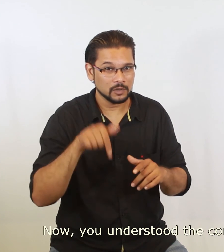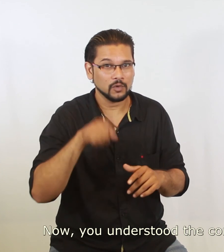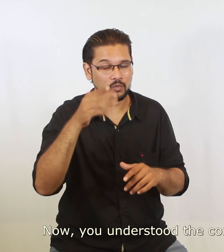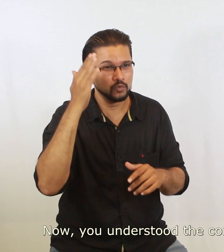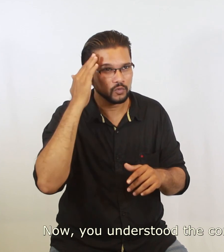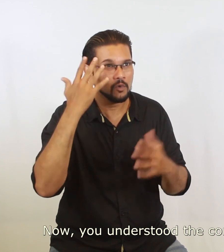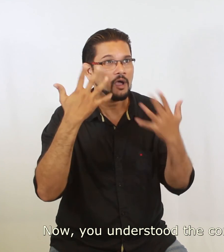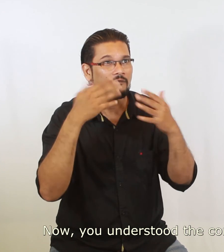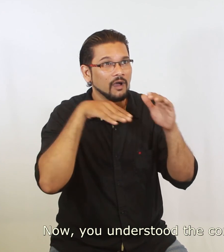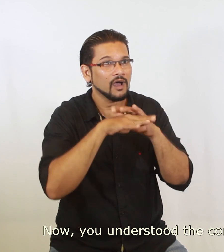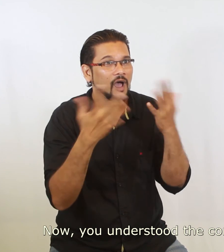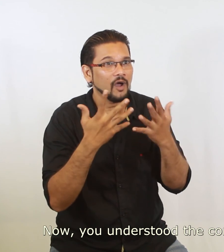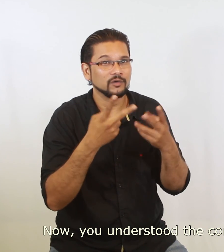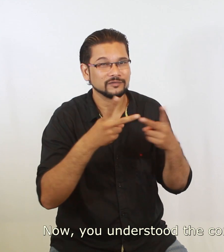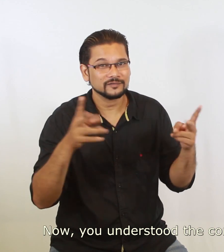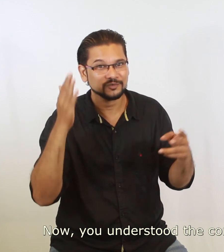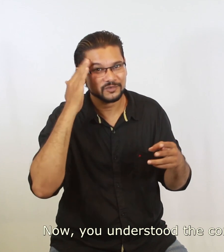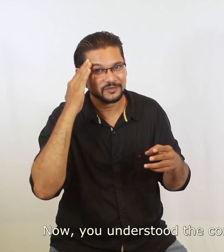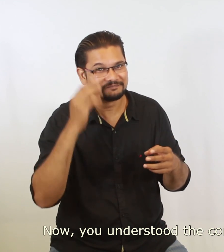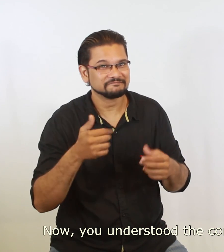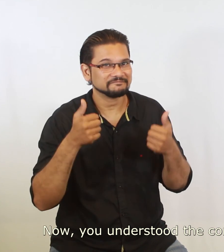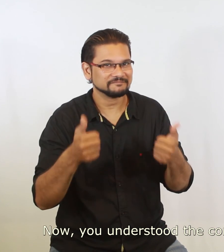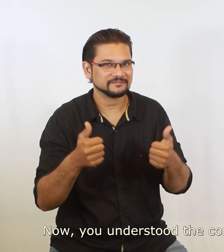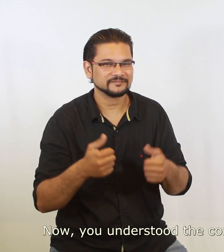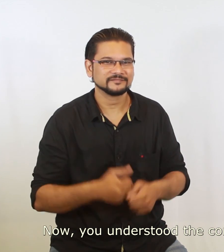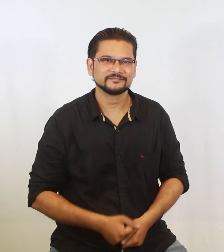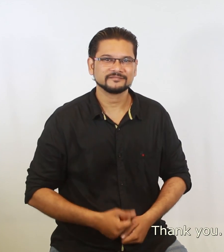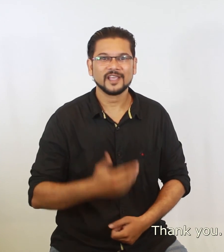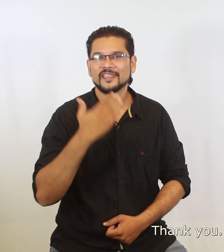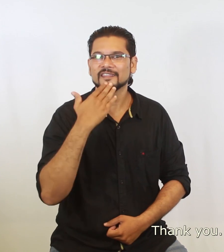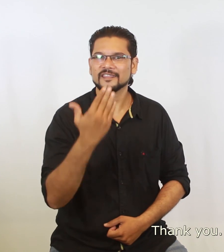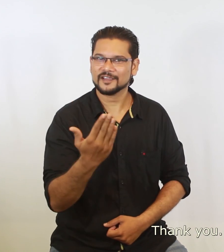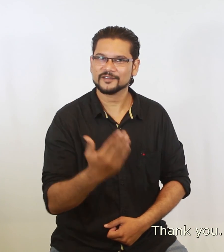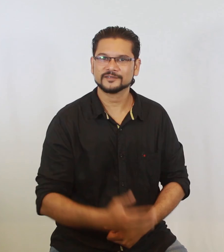Now you understood the concept of the air. Thank you.